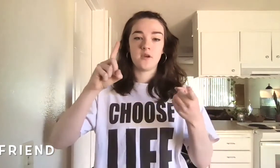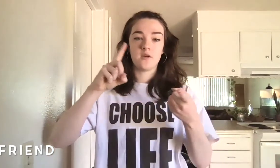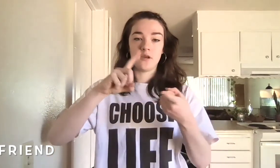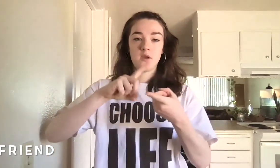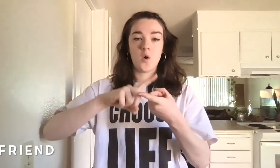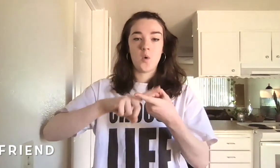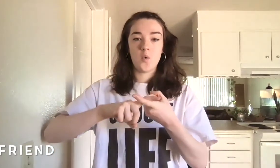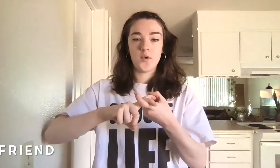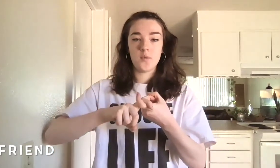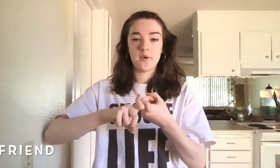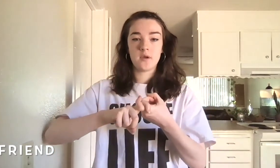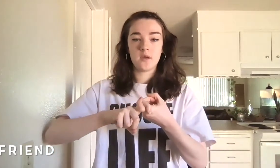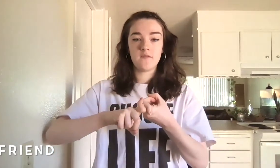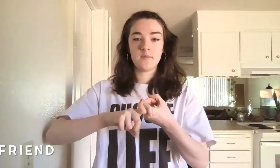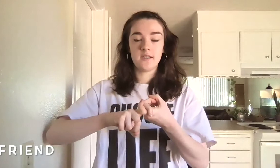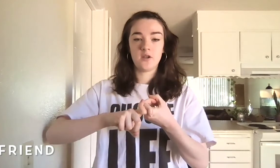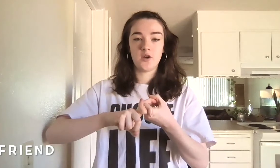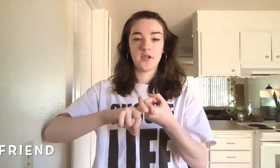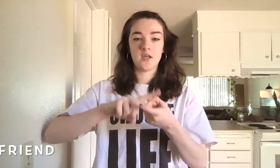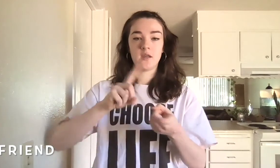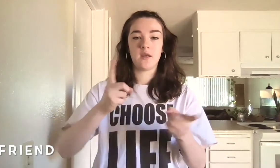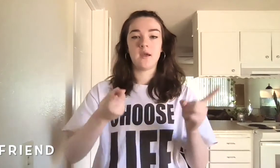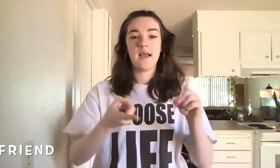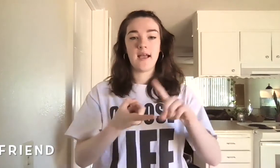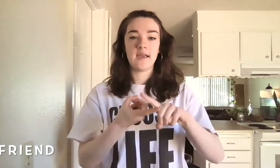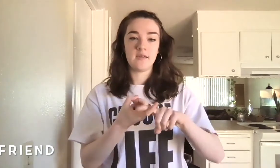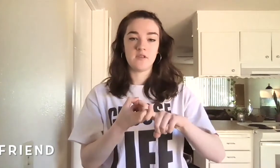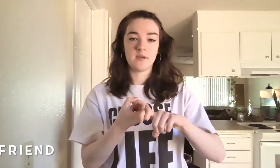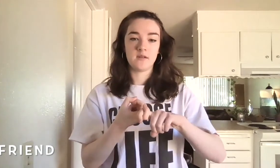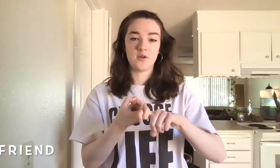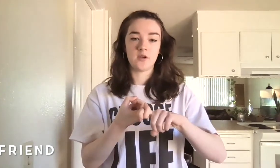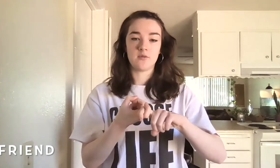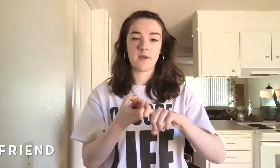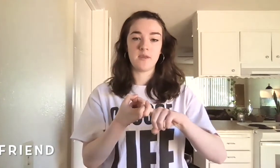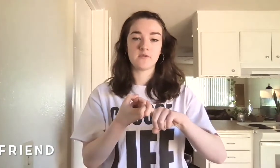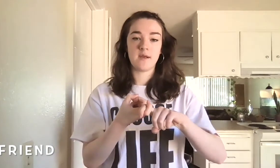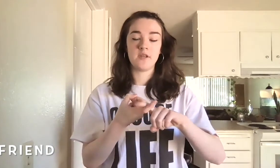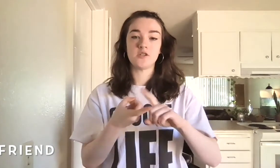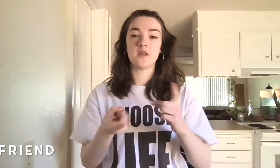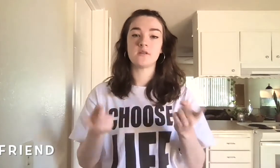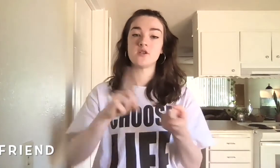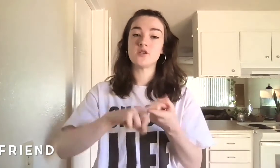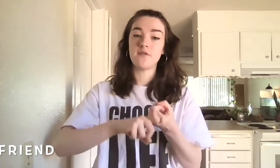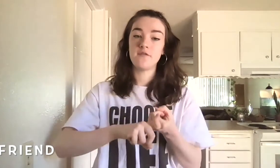to give them a little hug and give them a little hug, wrapping those around each other. So